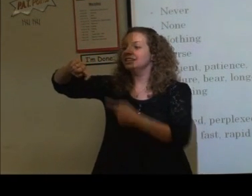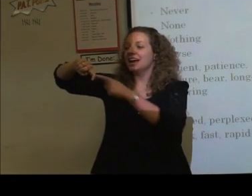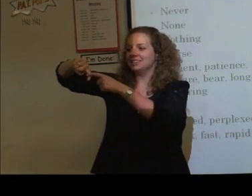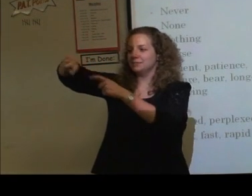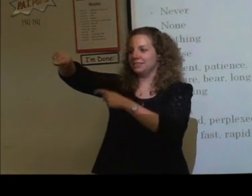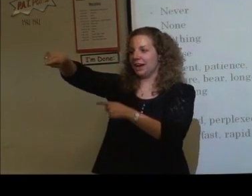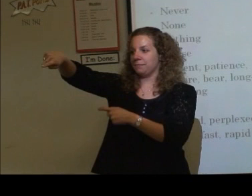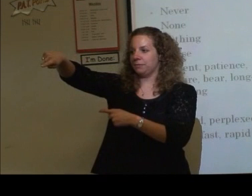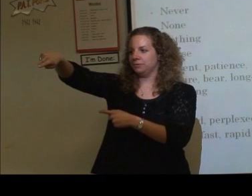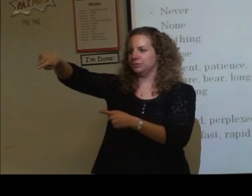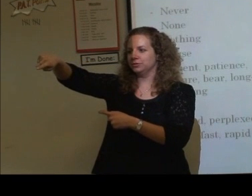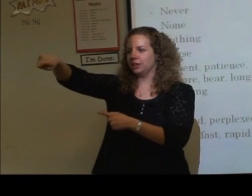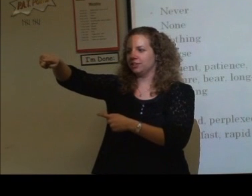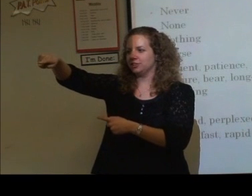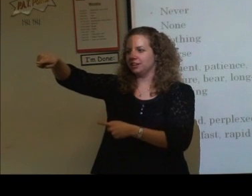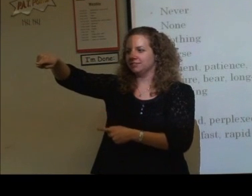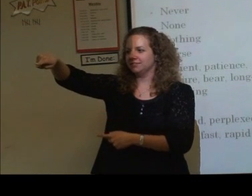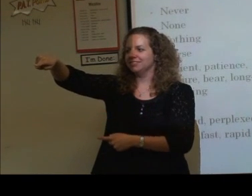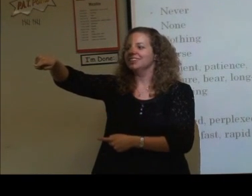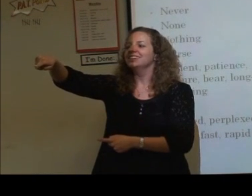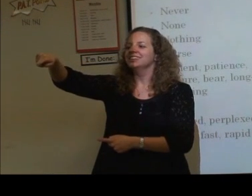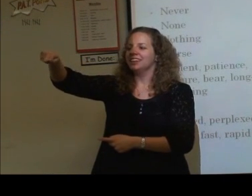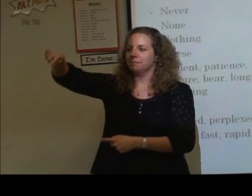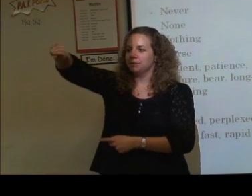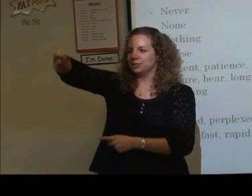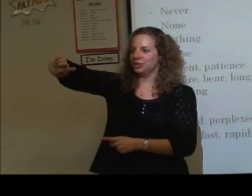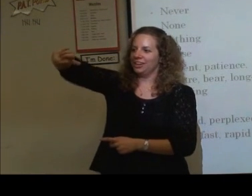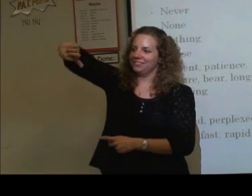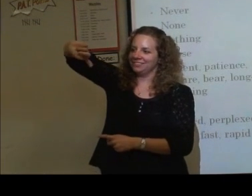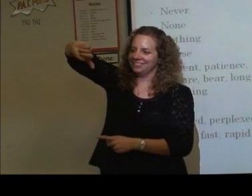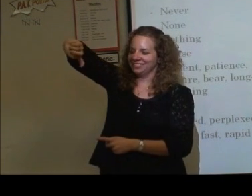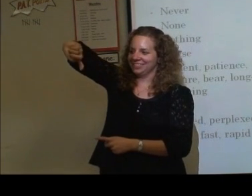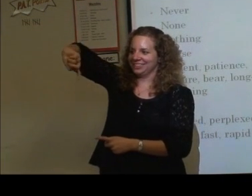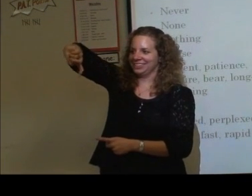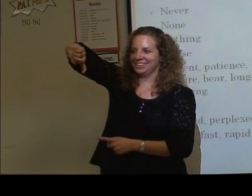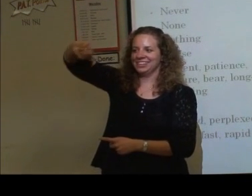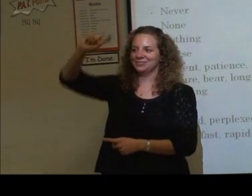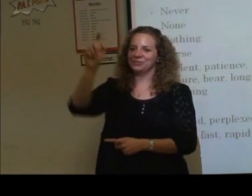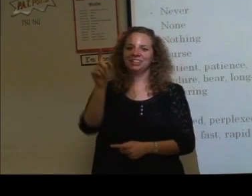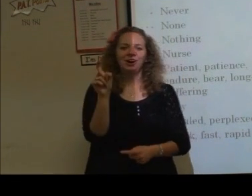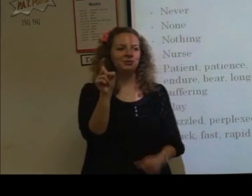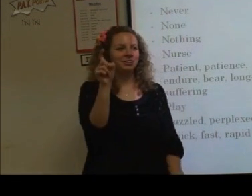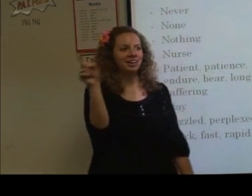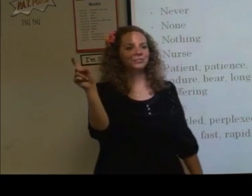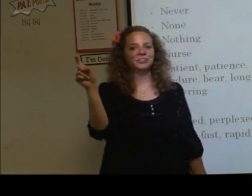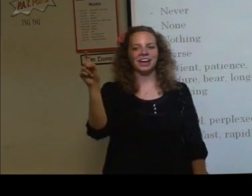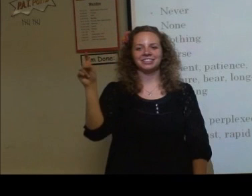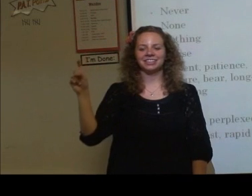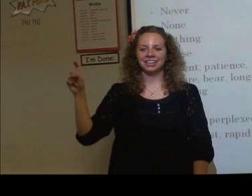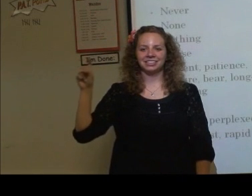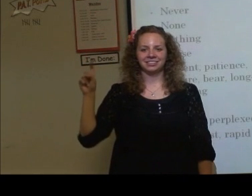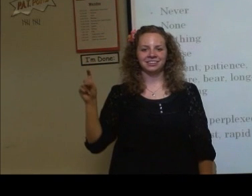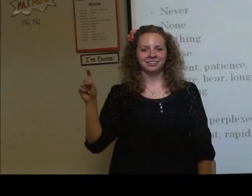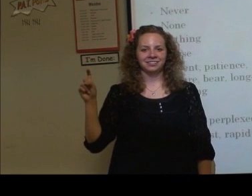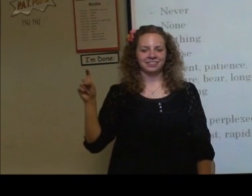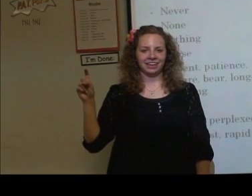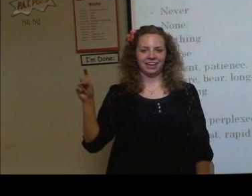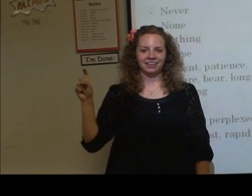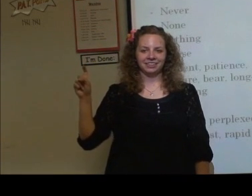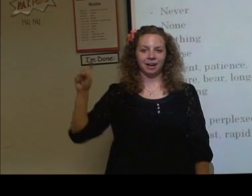Yeah, it could be that, the other side. Yeah, but turn it. It's really awkward. Okay, do an X like this. Okay, now